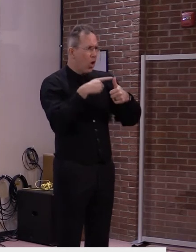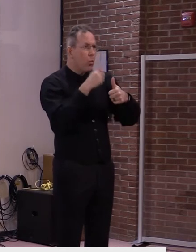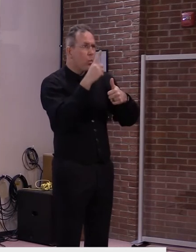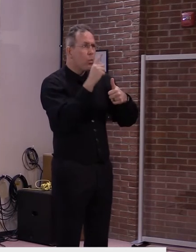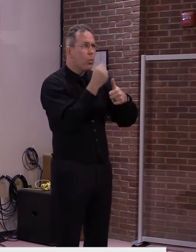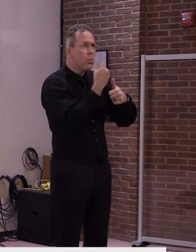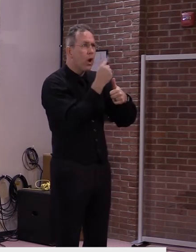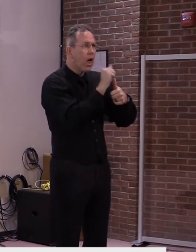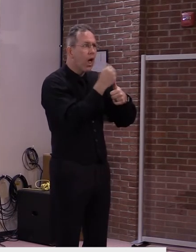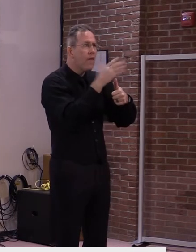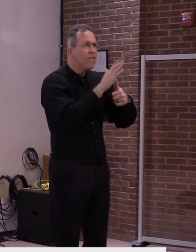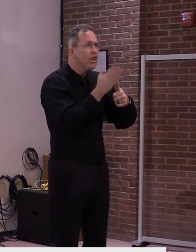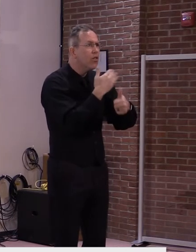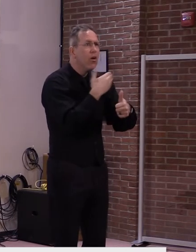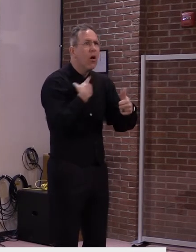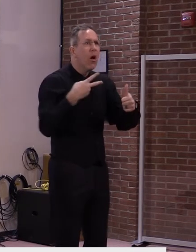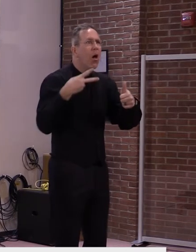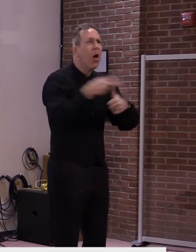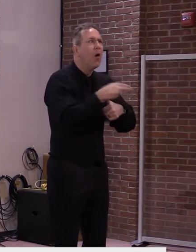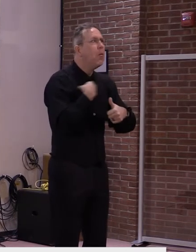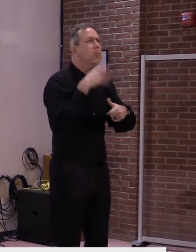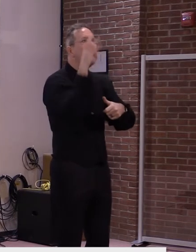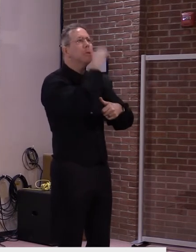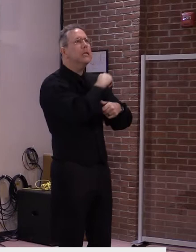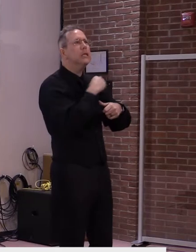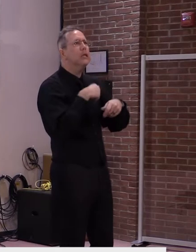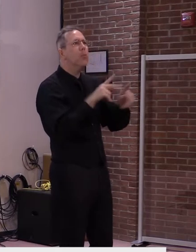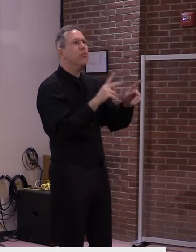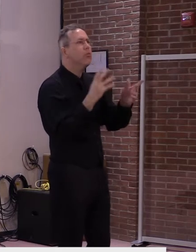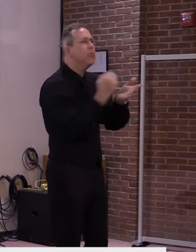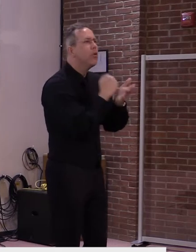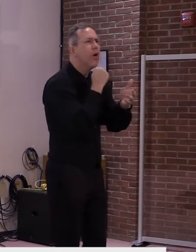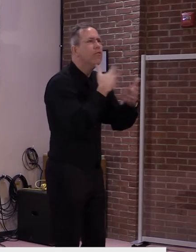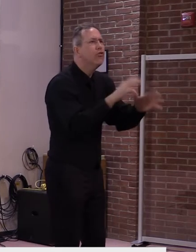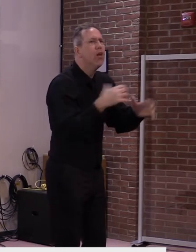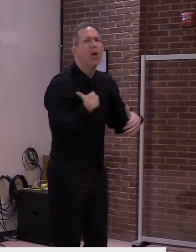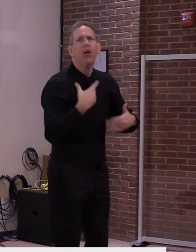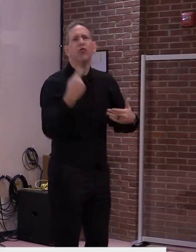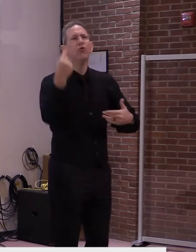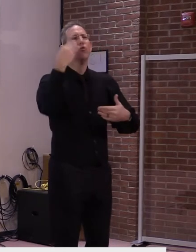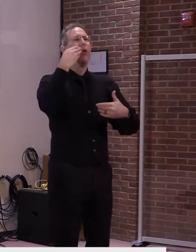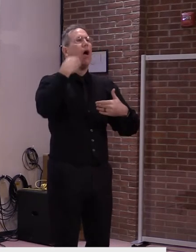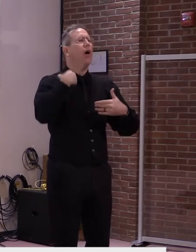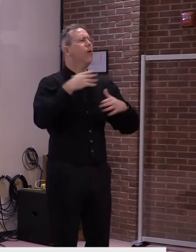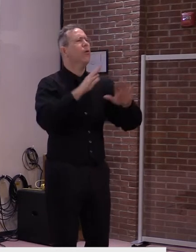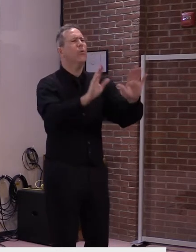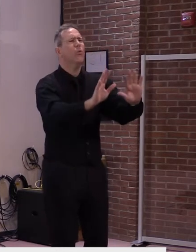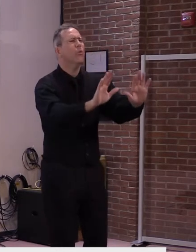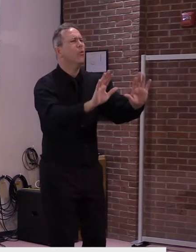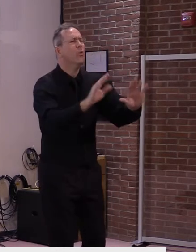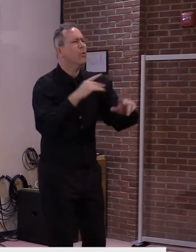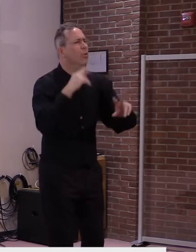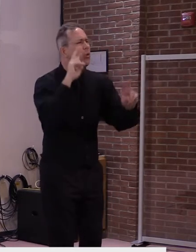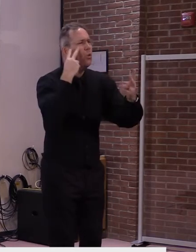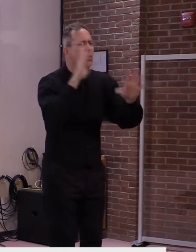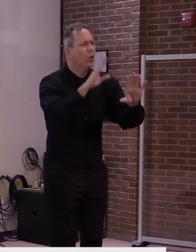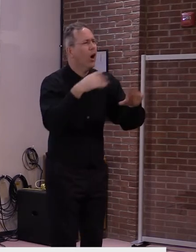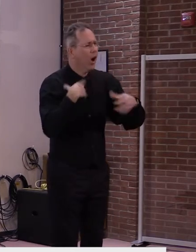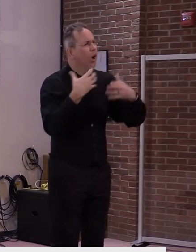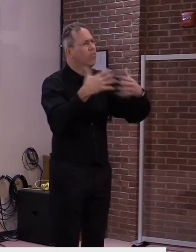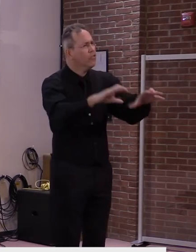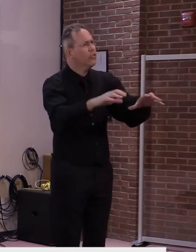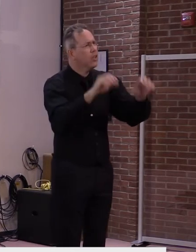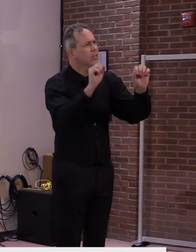1A grouping. This is not the case. We will continue to provide vaccines for those in